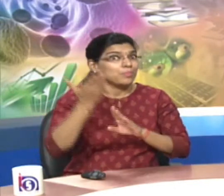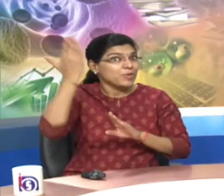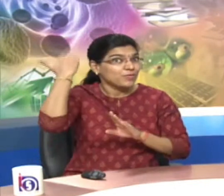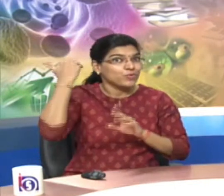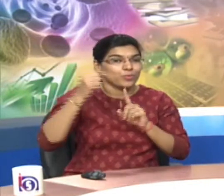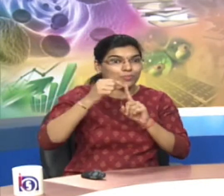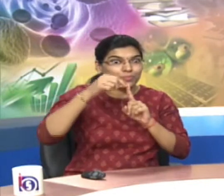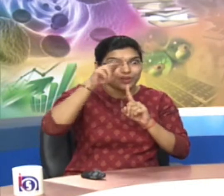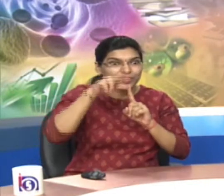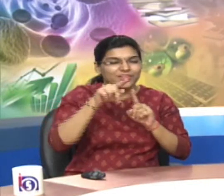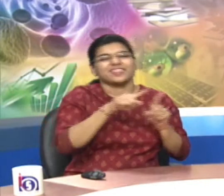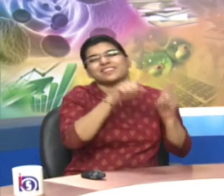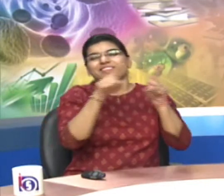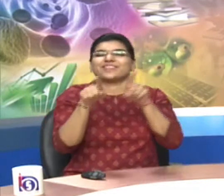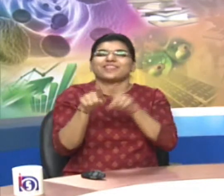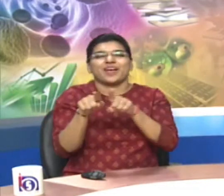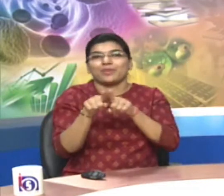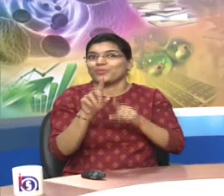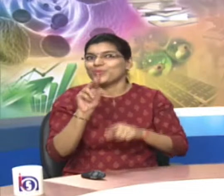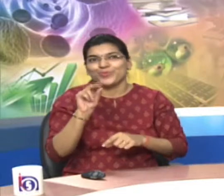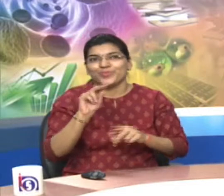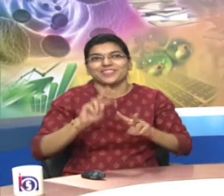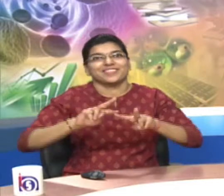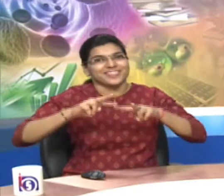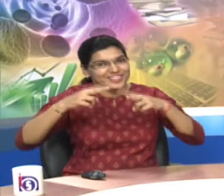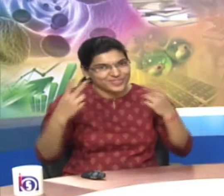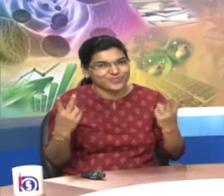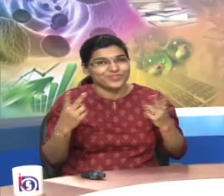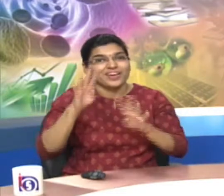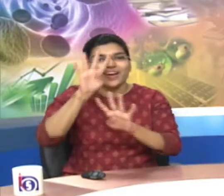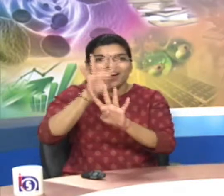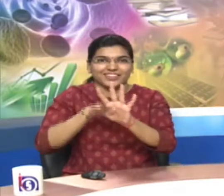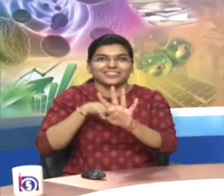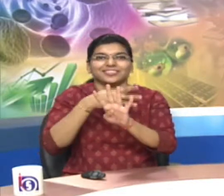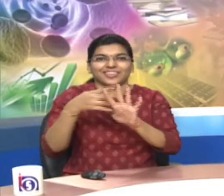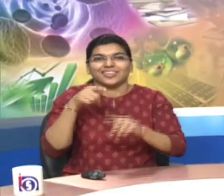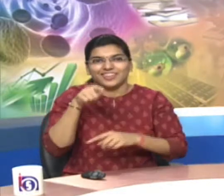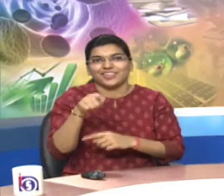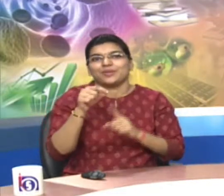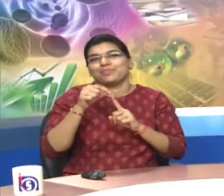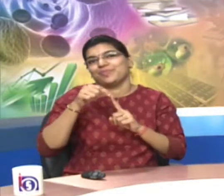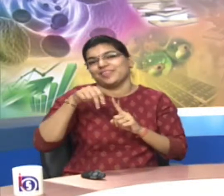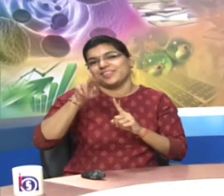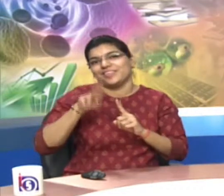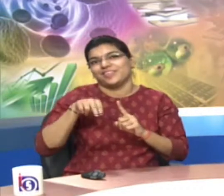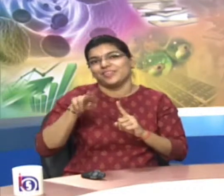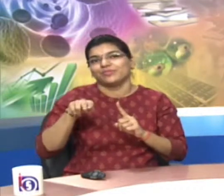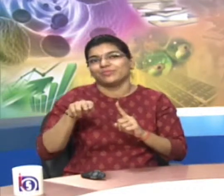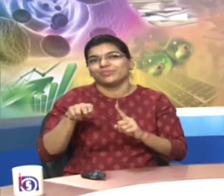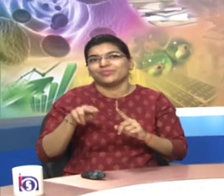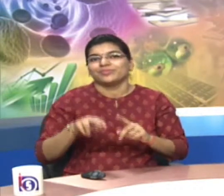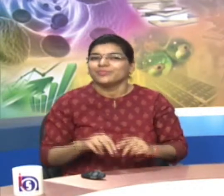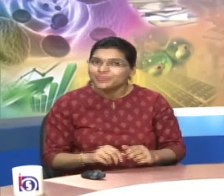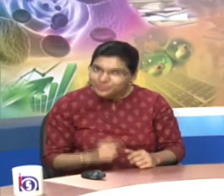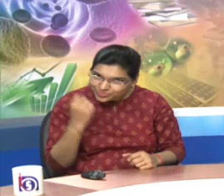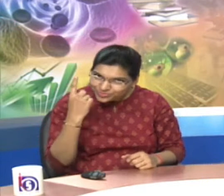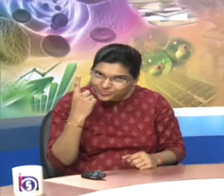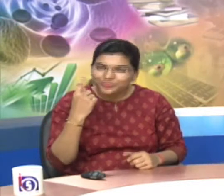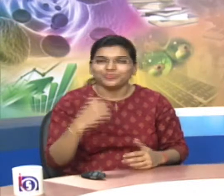style. In earlier you had learned the painting or painter style. This is little different, so